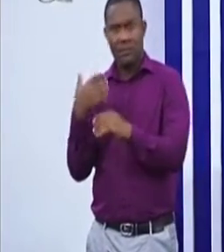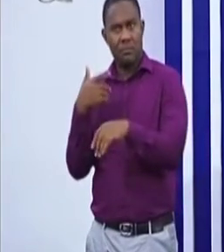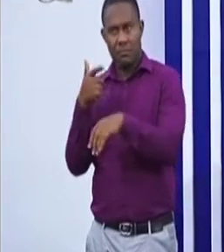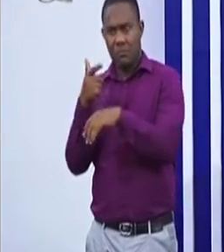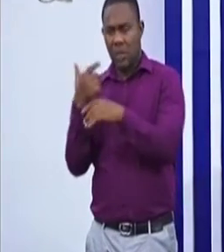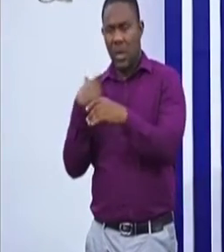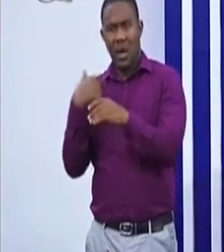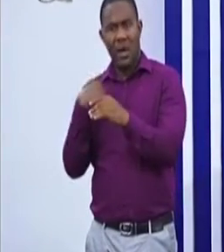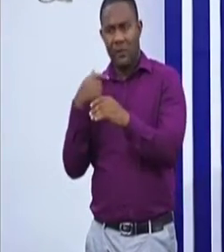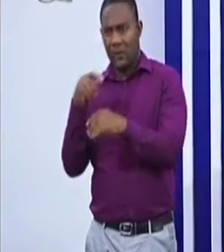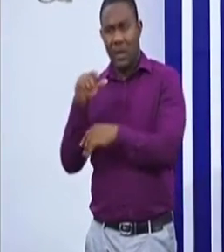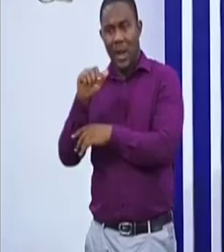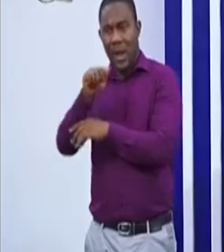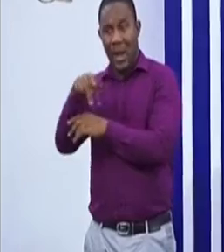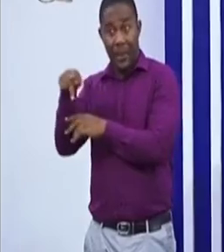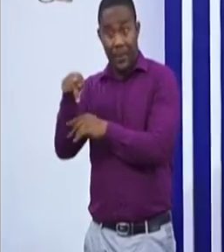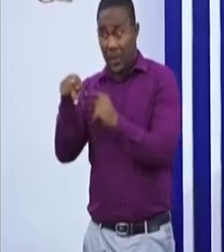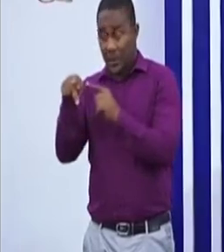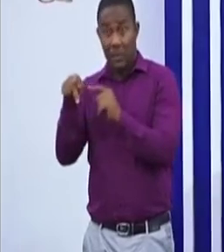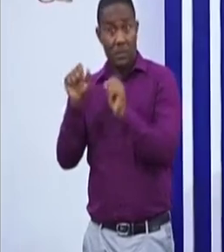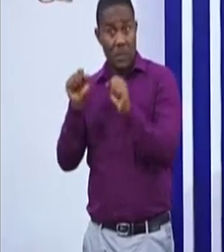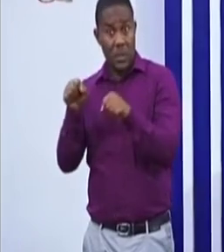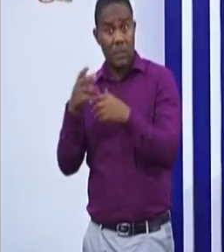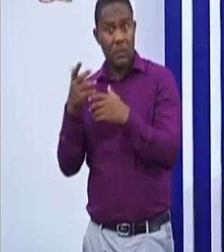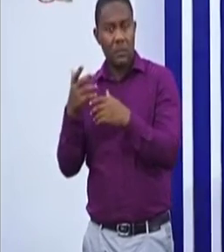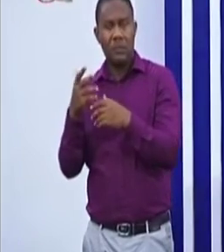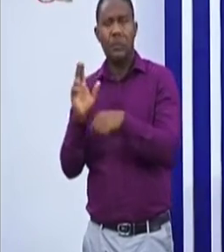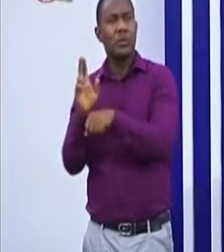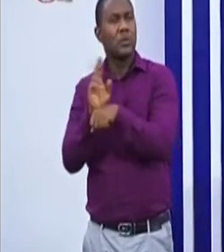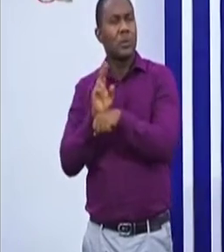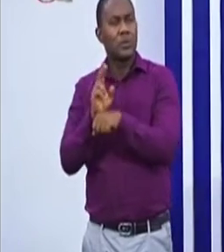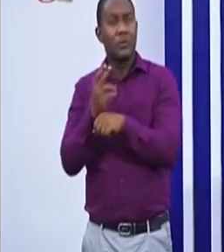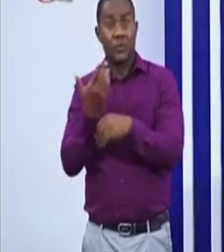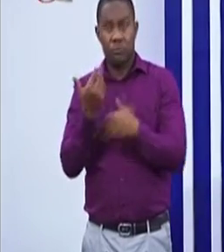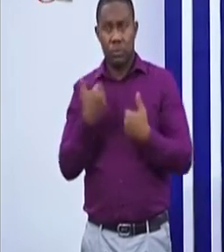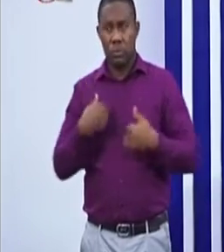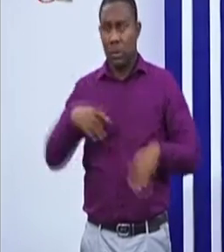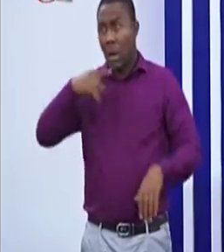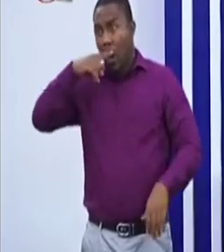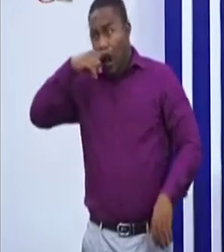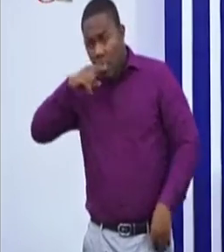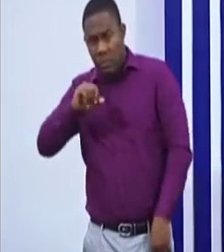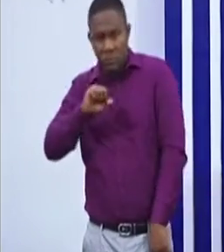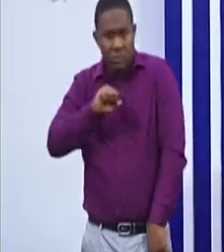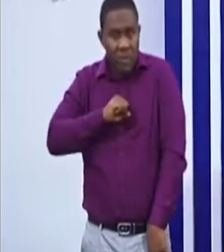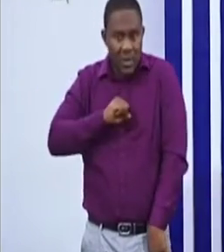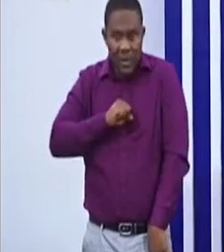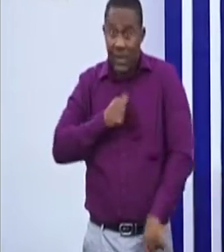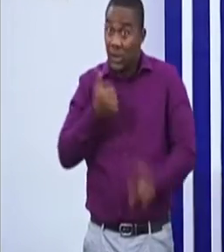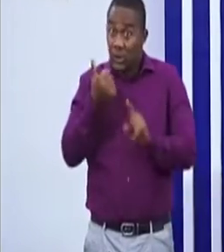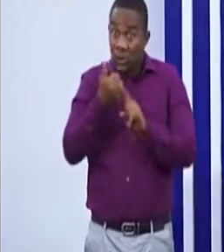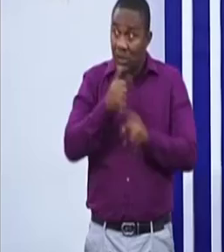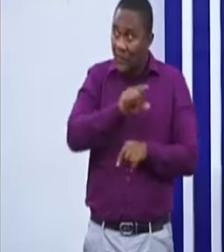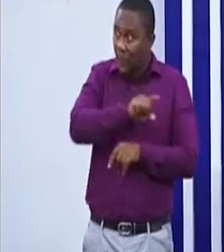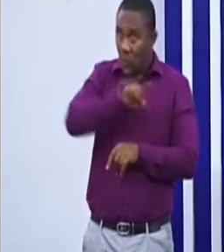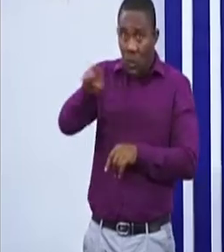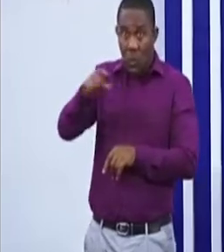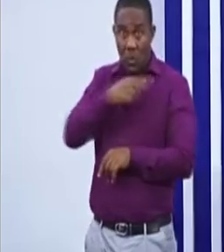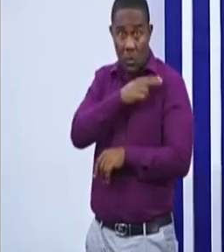that's designed to help people self-report their symptoms and assess their health situation